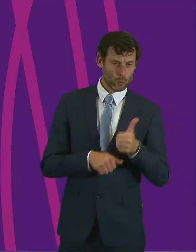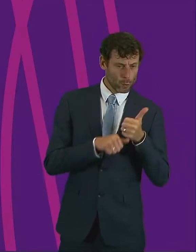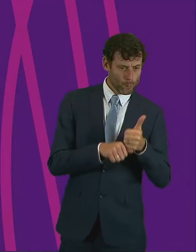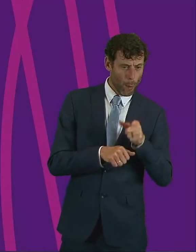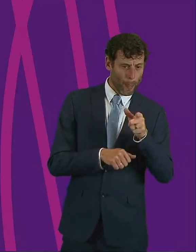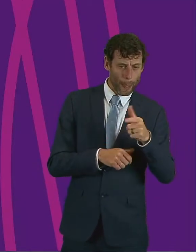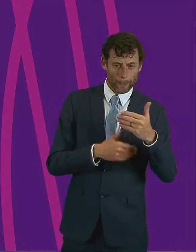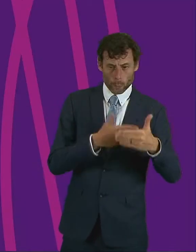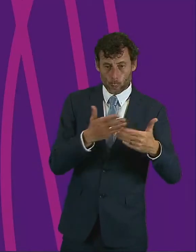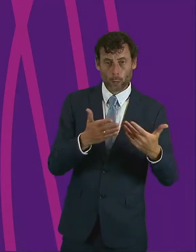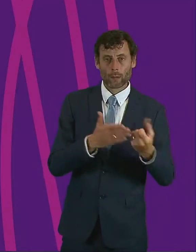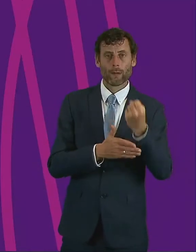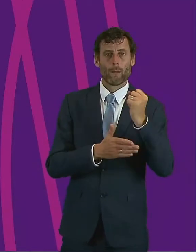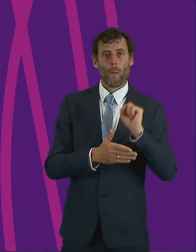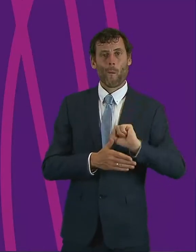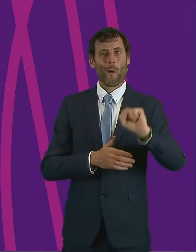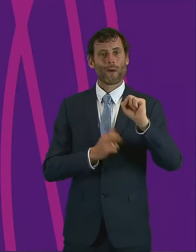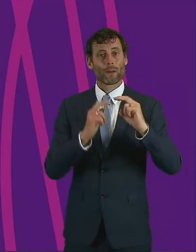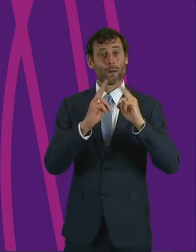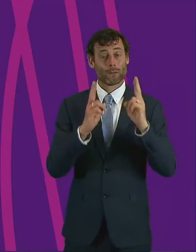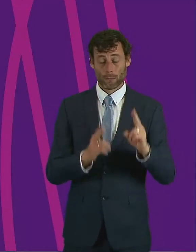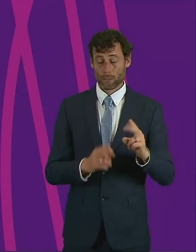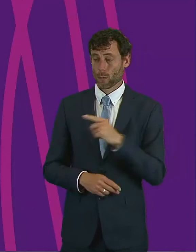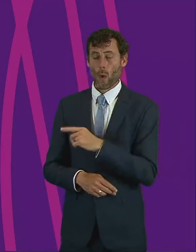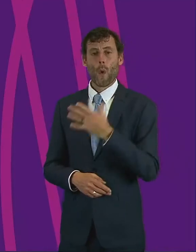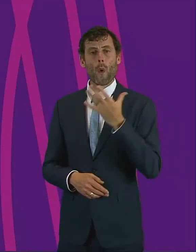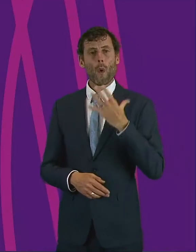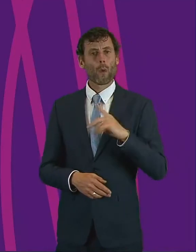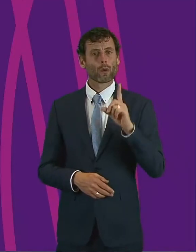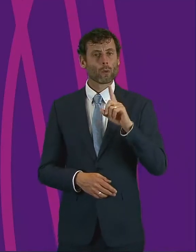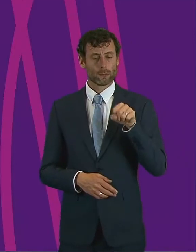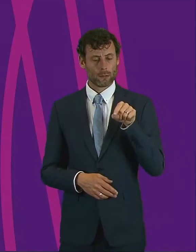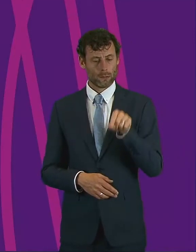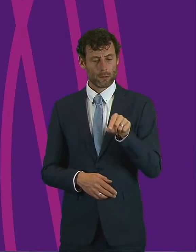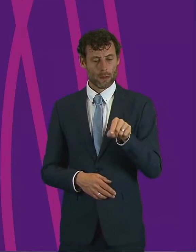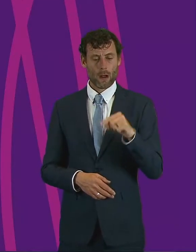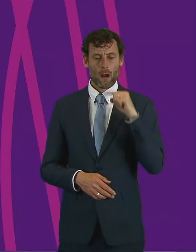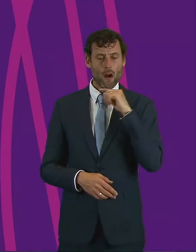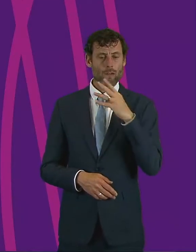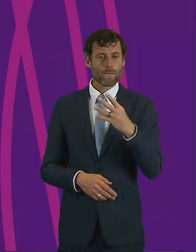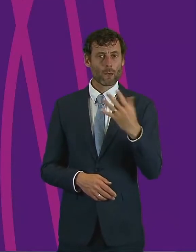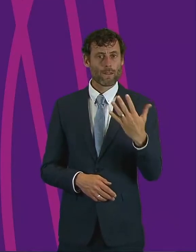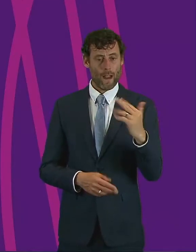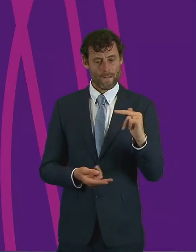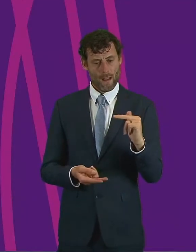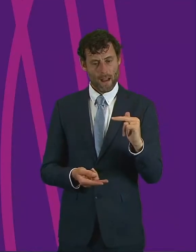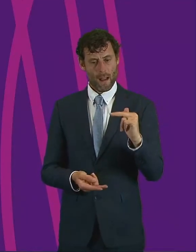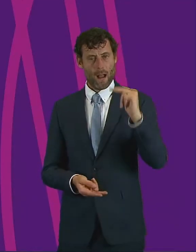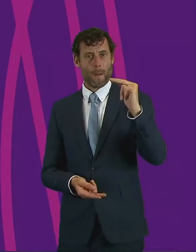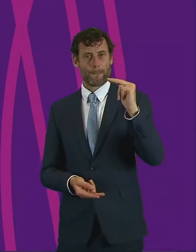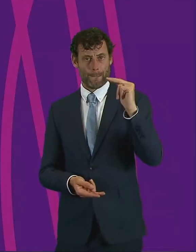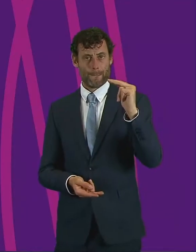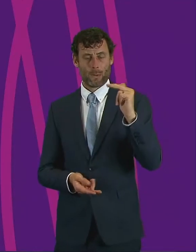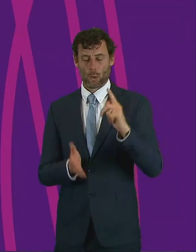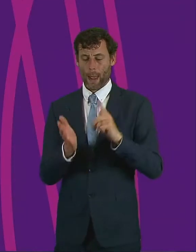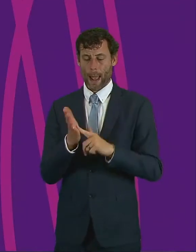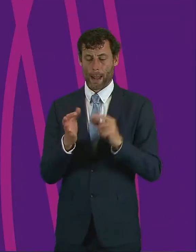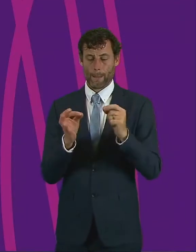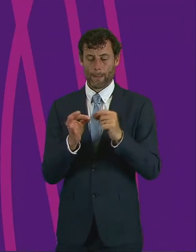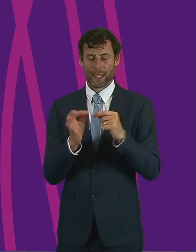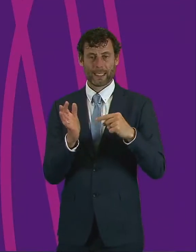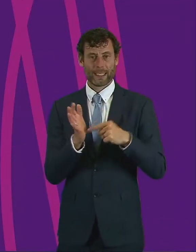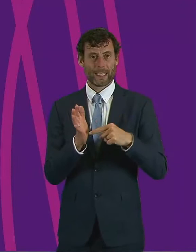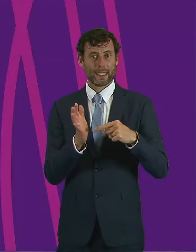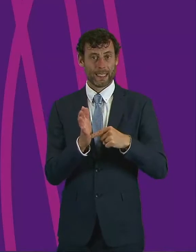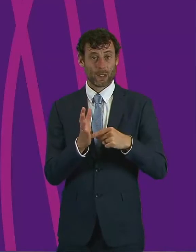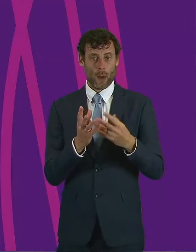property market. I've listened to calls for me to raise the starting threshold to LBTT to help stimulate